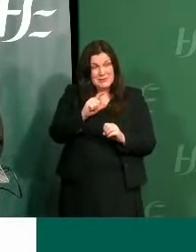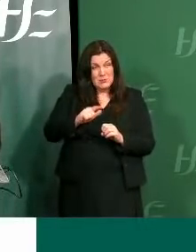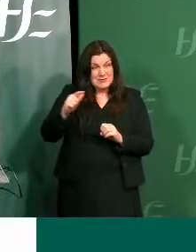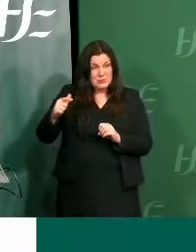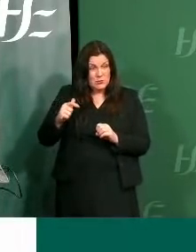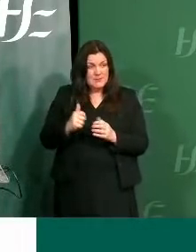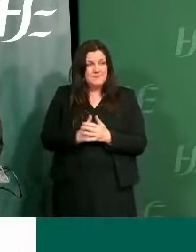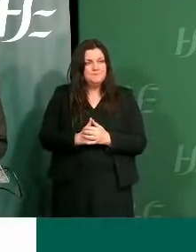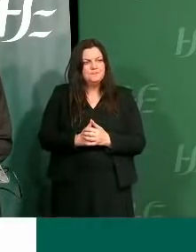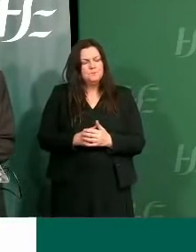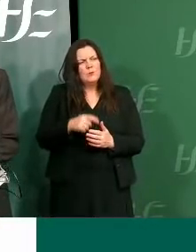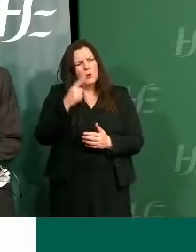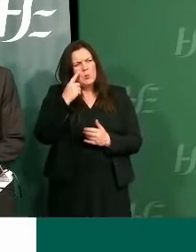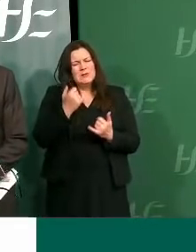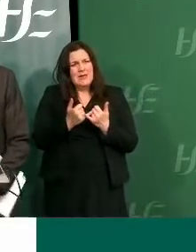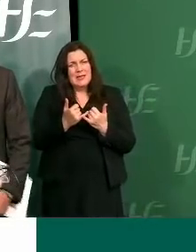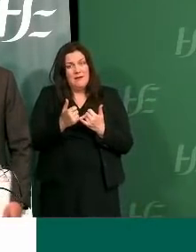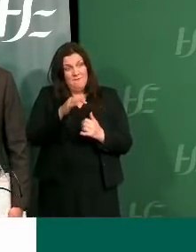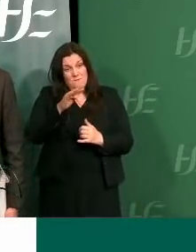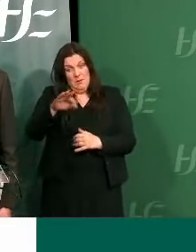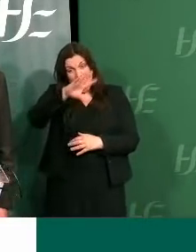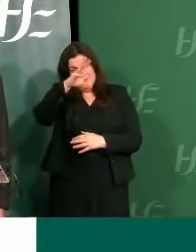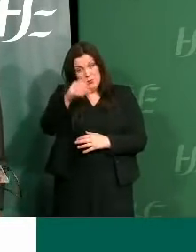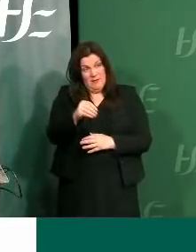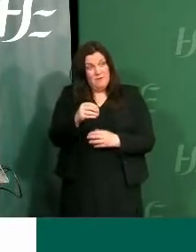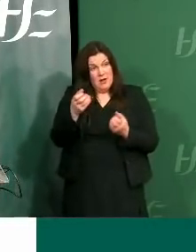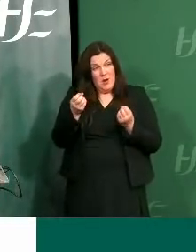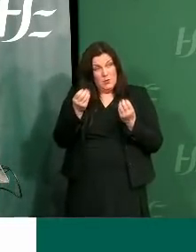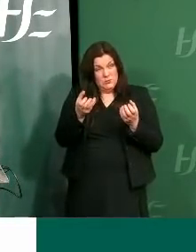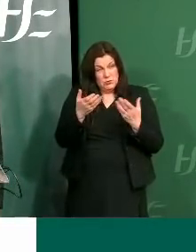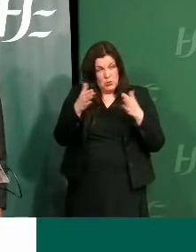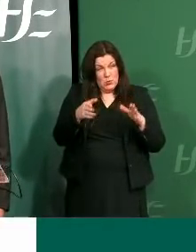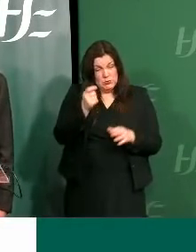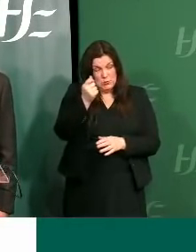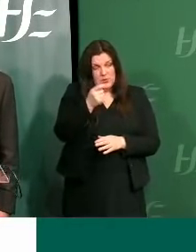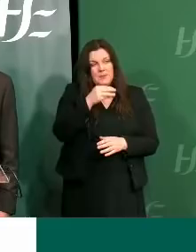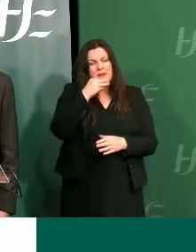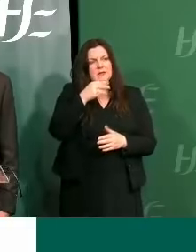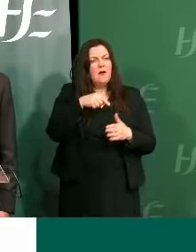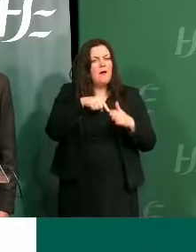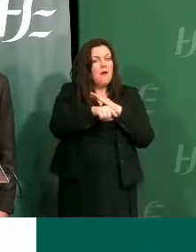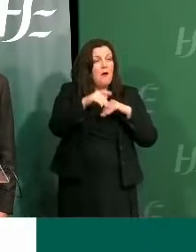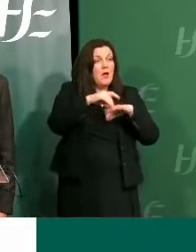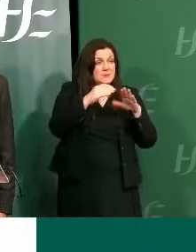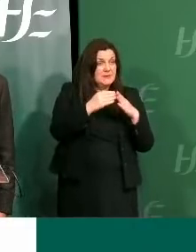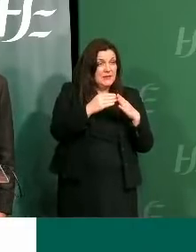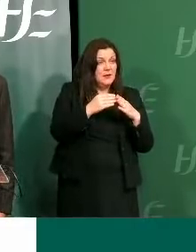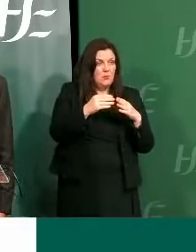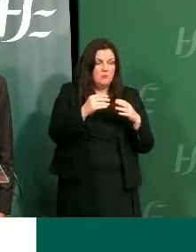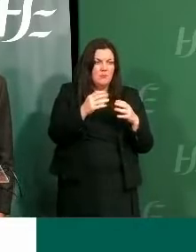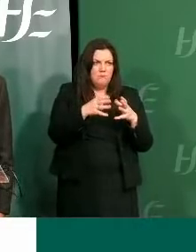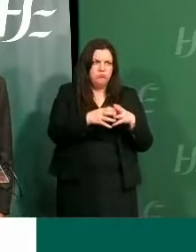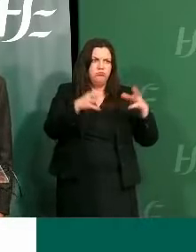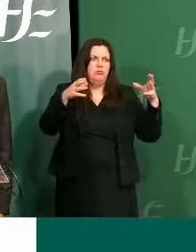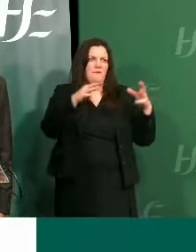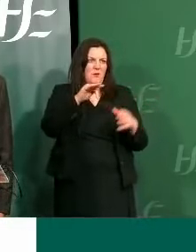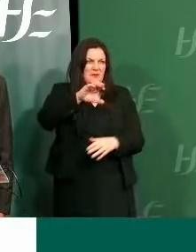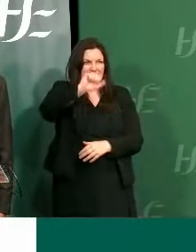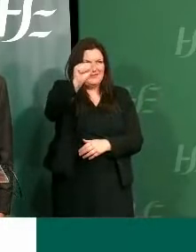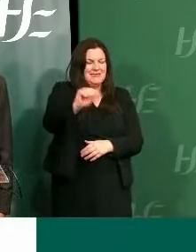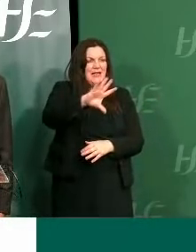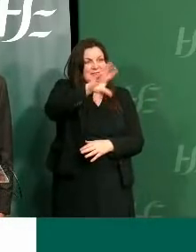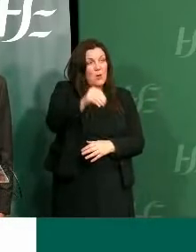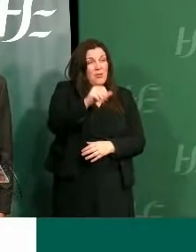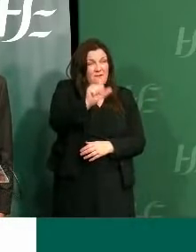others comment on this, and the data coming from South Africa, I'll show you shortly, is while hospital admissions increased greatly in South Africa from what were a low